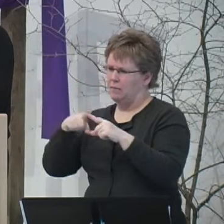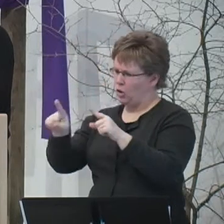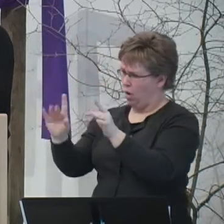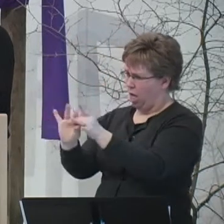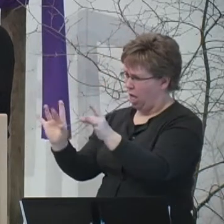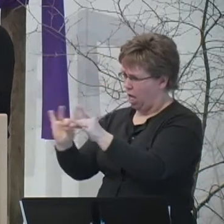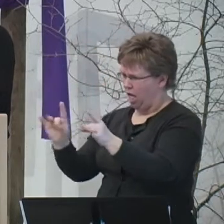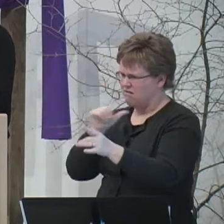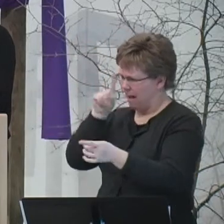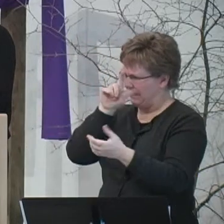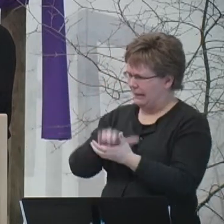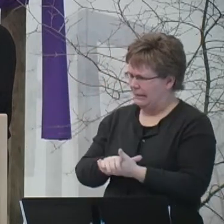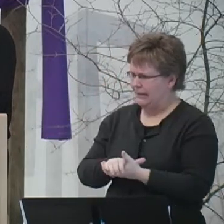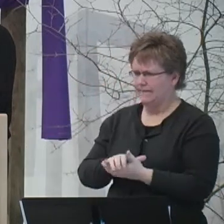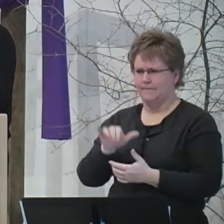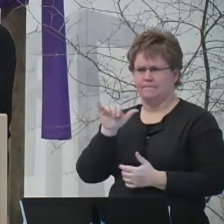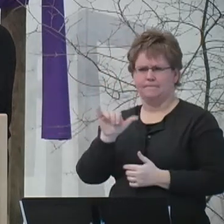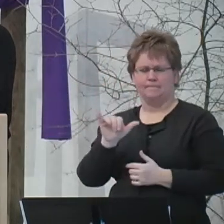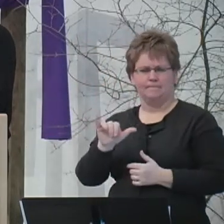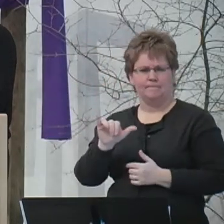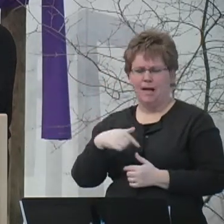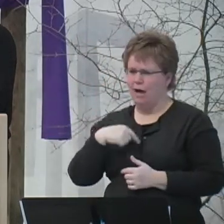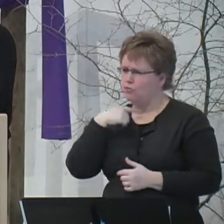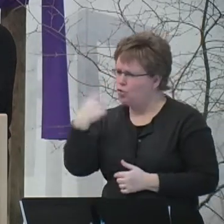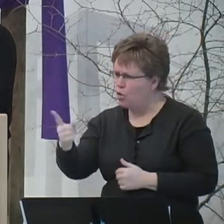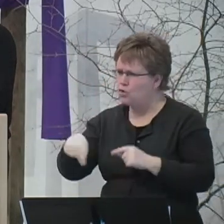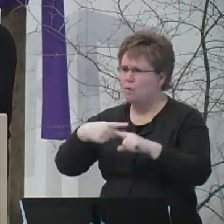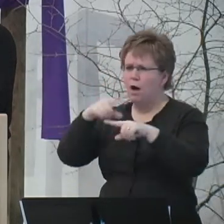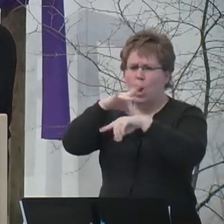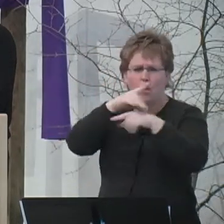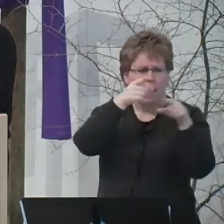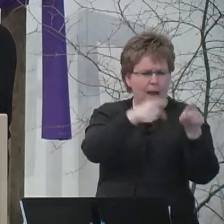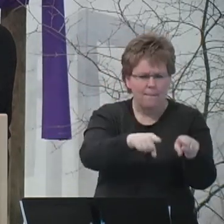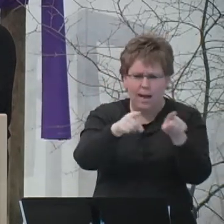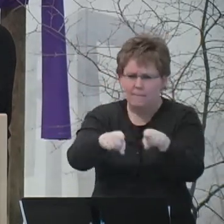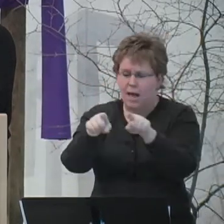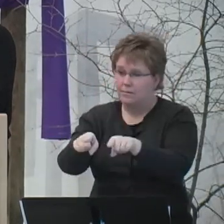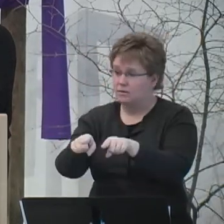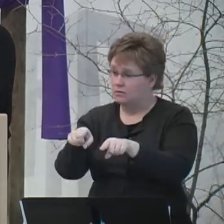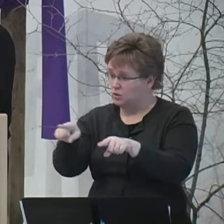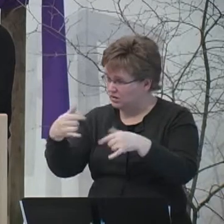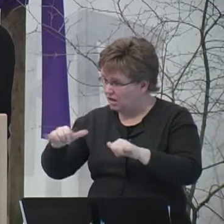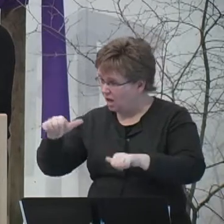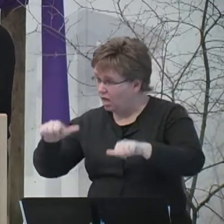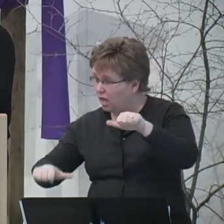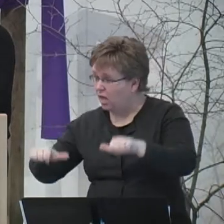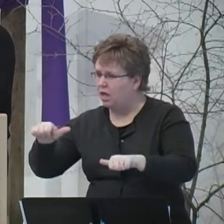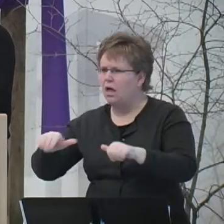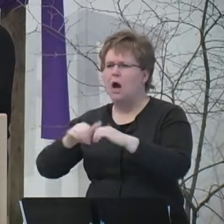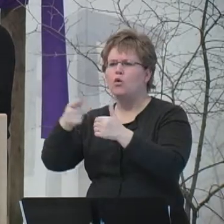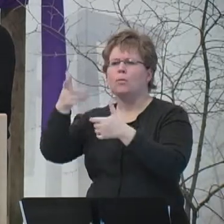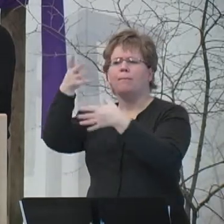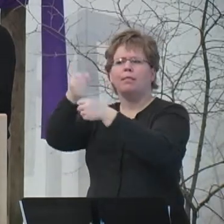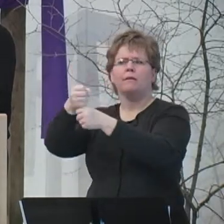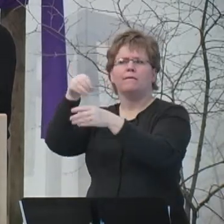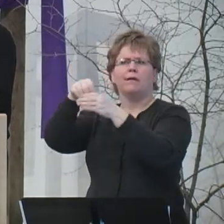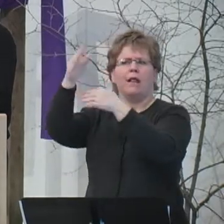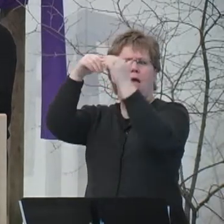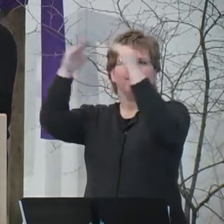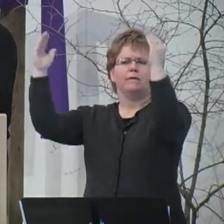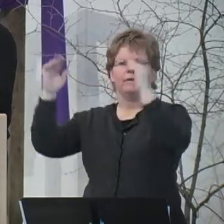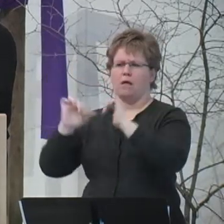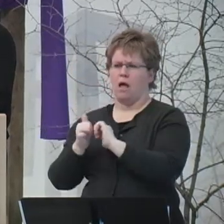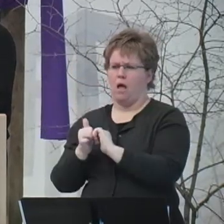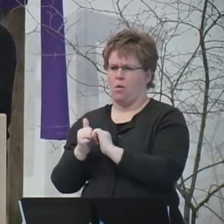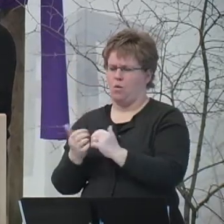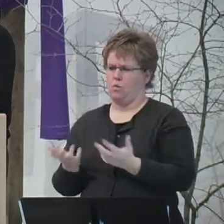testimony. If I have told you about earthly things and you do not believe, how can you believe if I tell you about heavenly